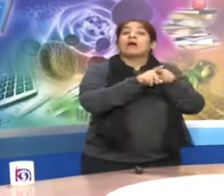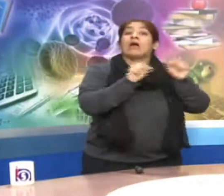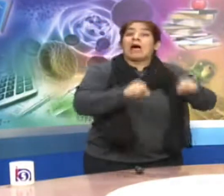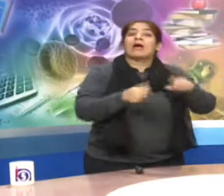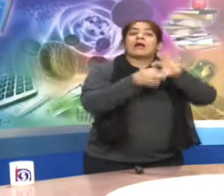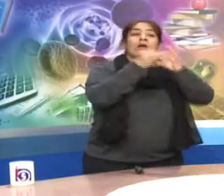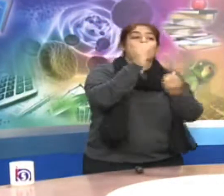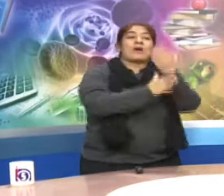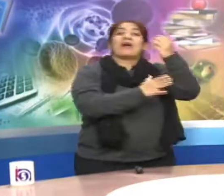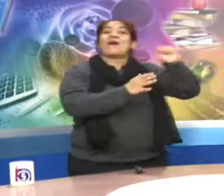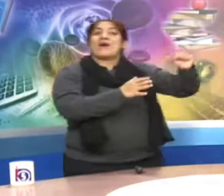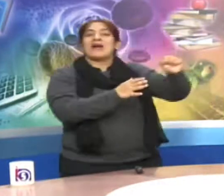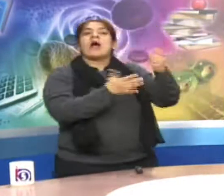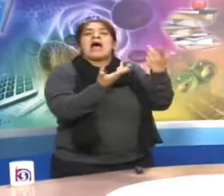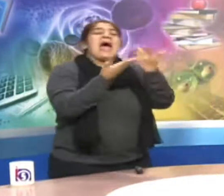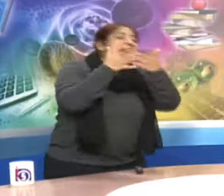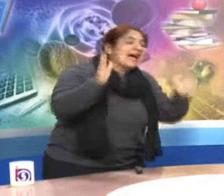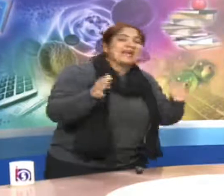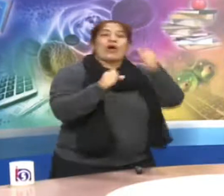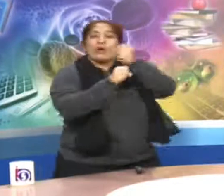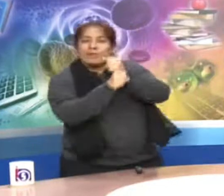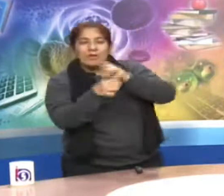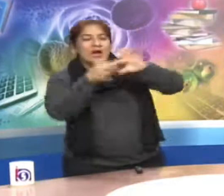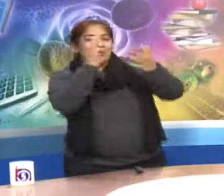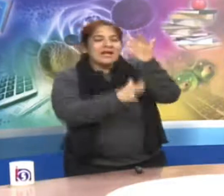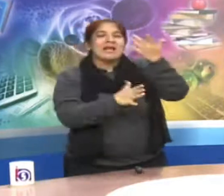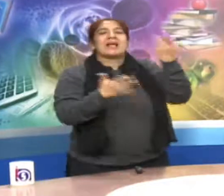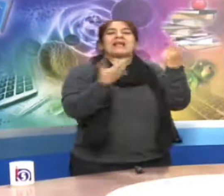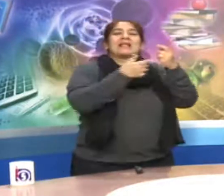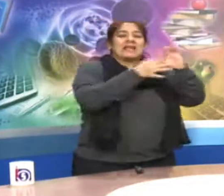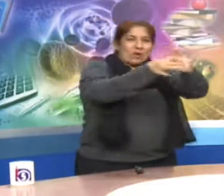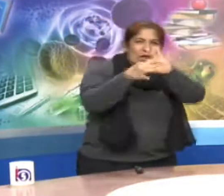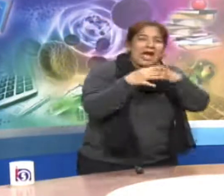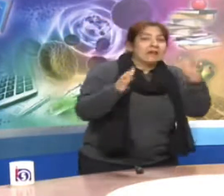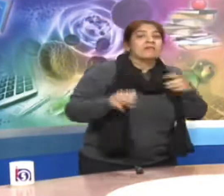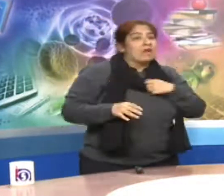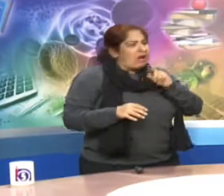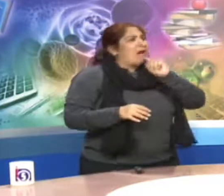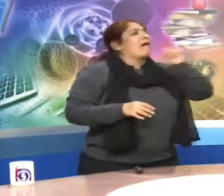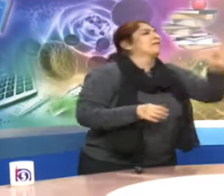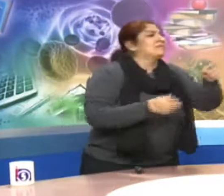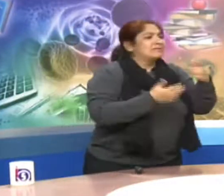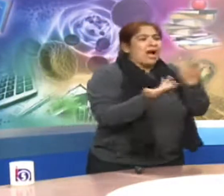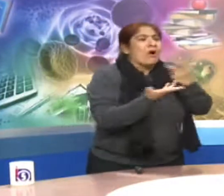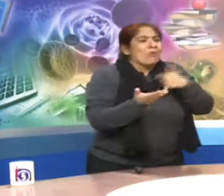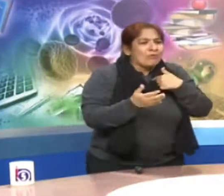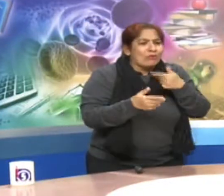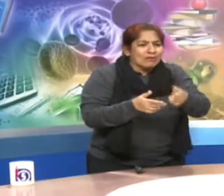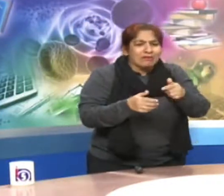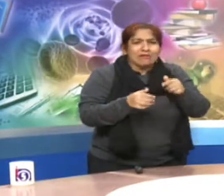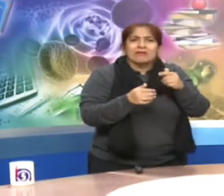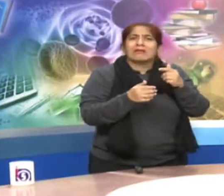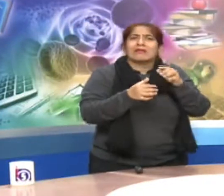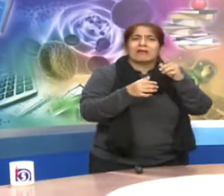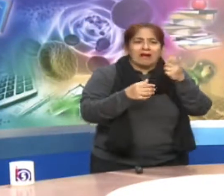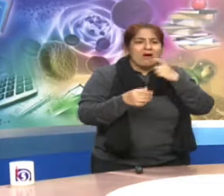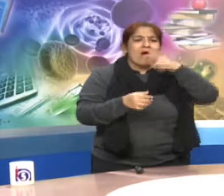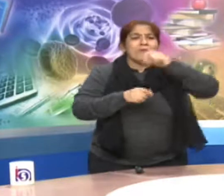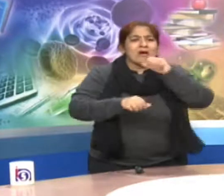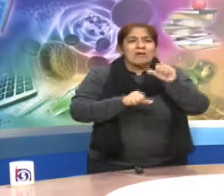to go forward, they always need help to file complaints because they're not aware of their justice, of